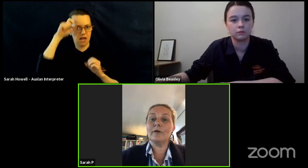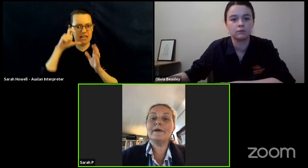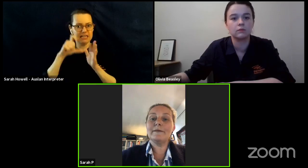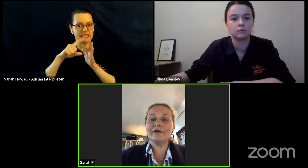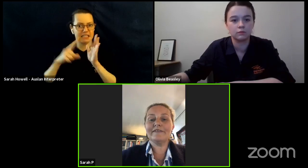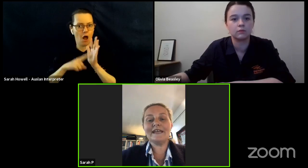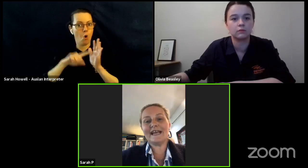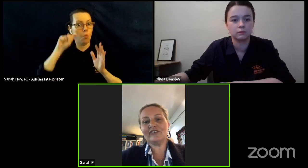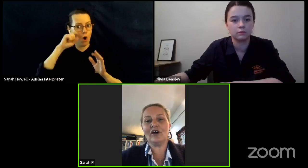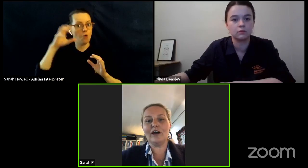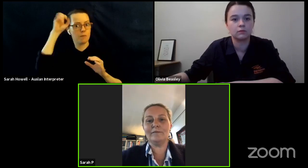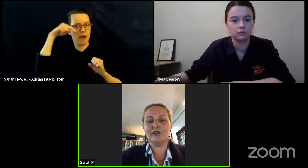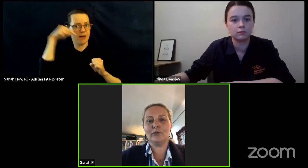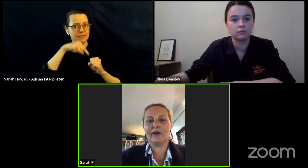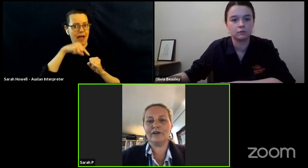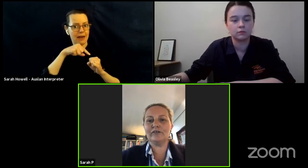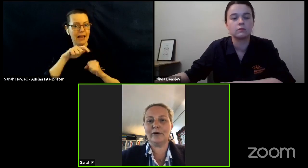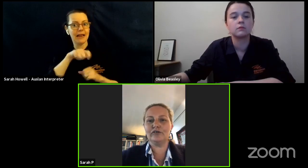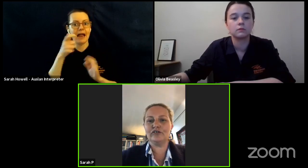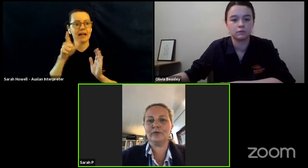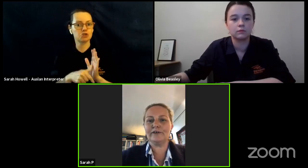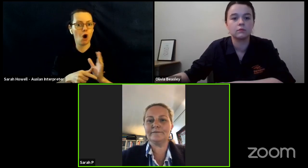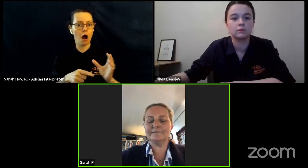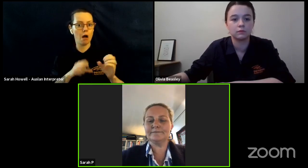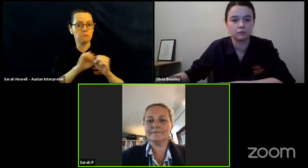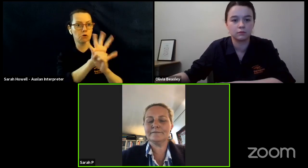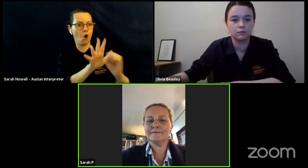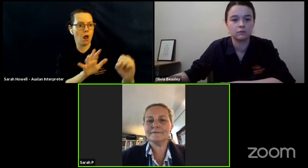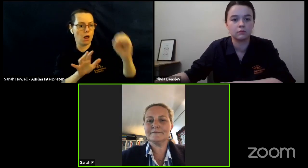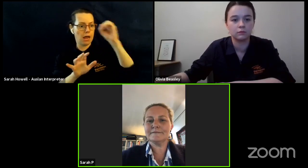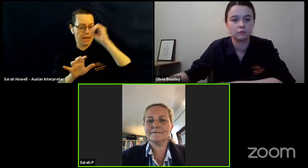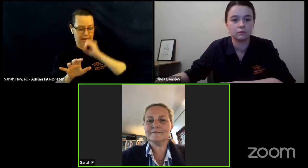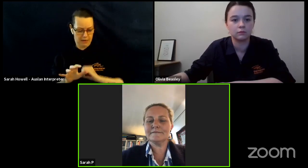that will remember it the next time that you are exposed to it.